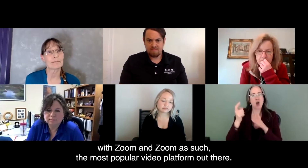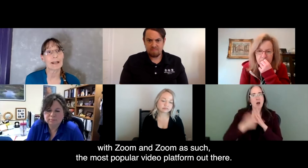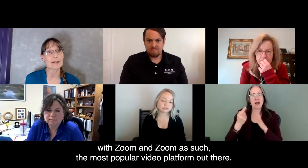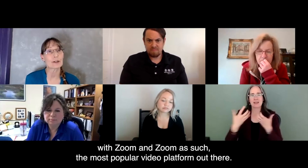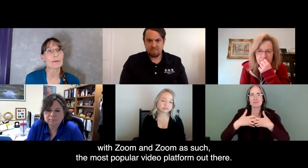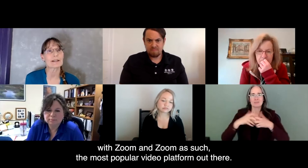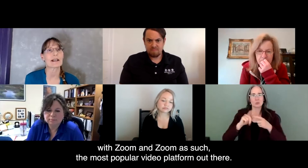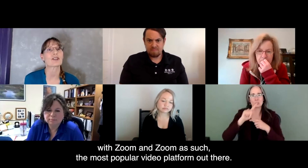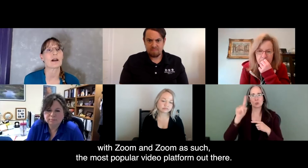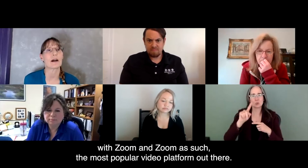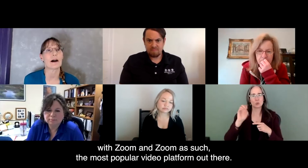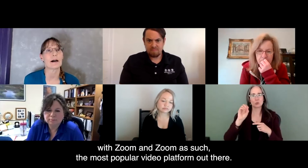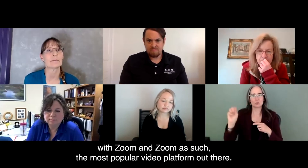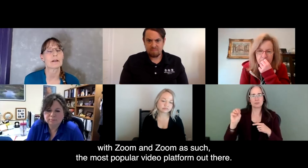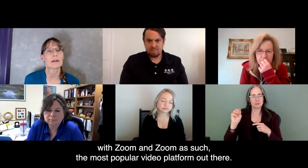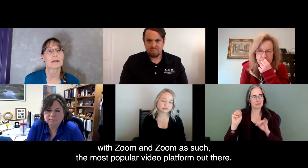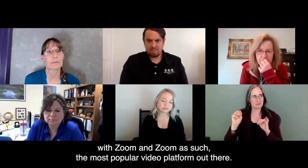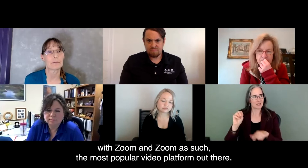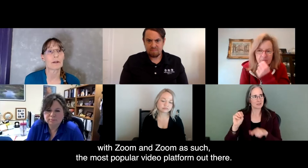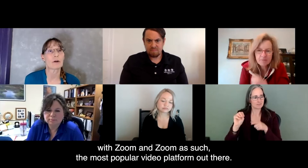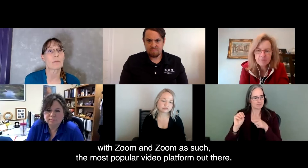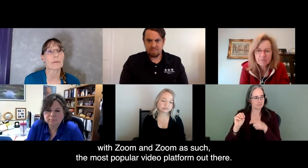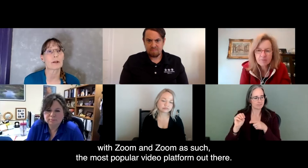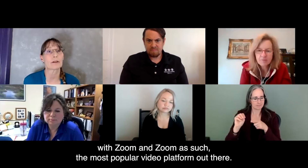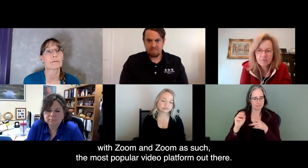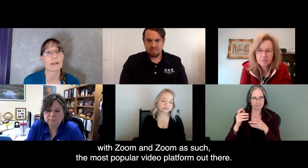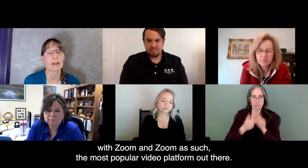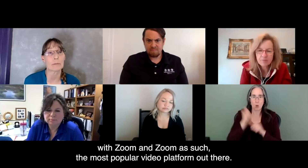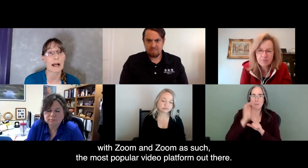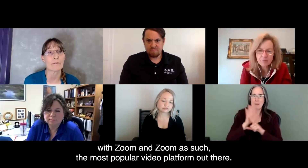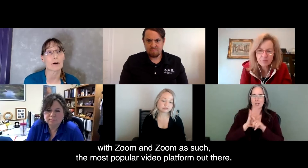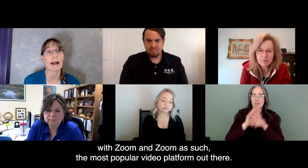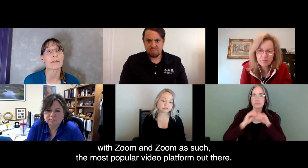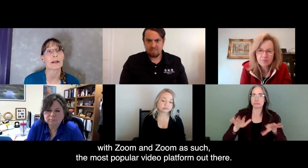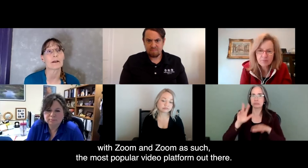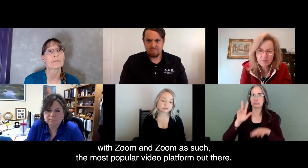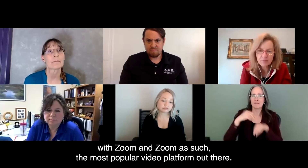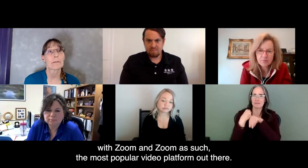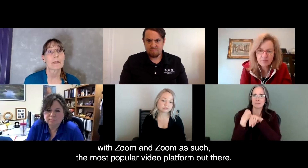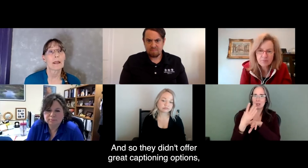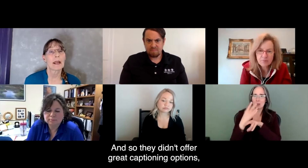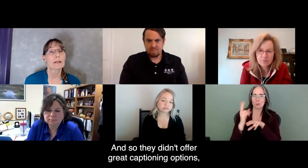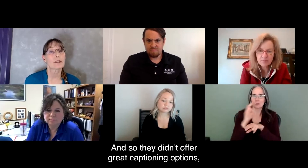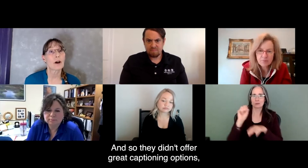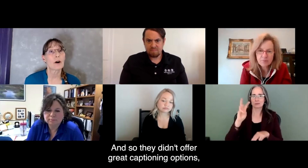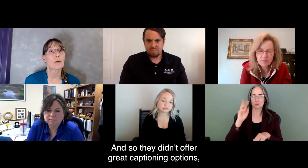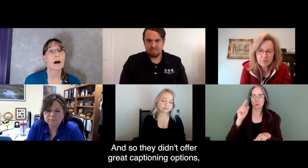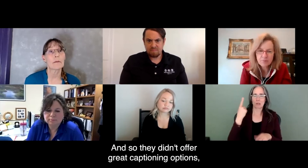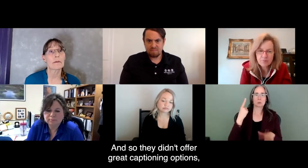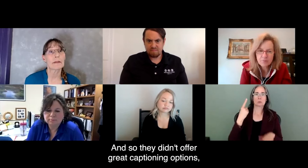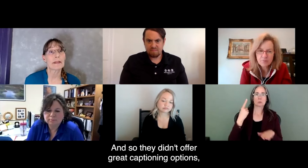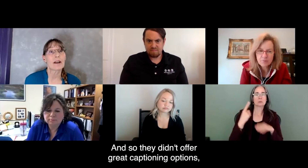Zoom. And Zoom is such a the most popular video platform out there. And